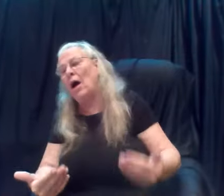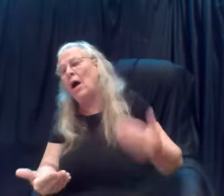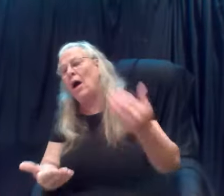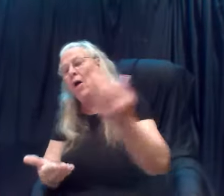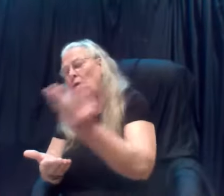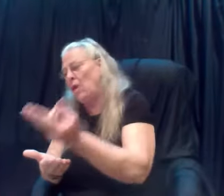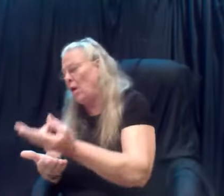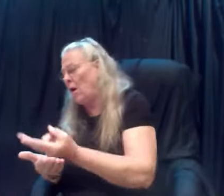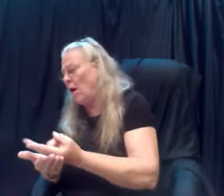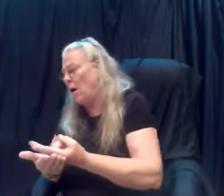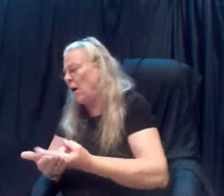Now lies the